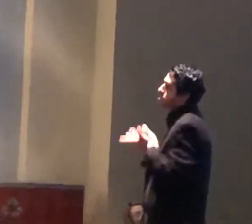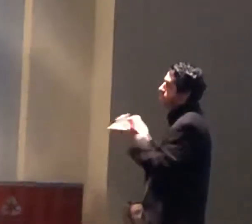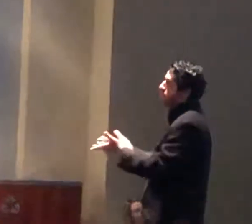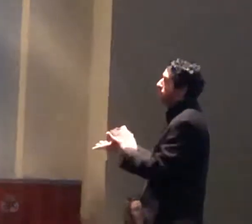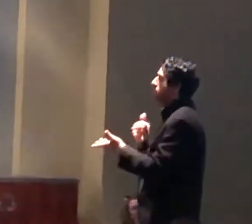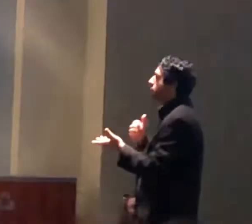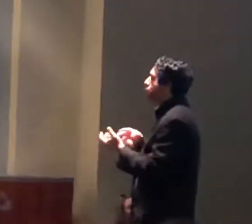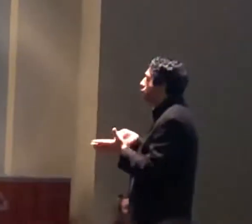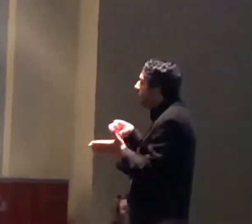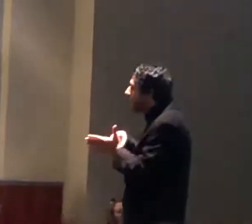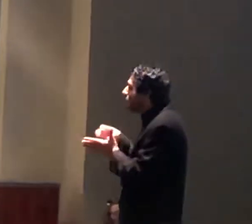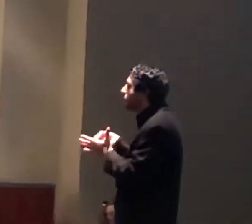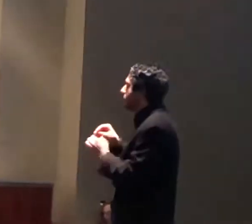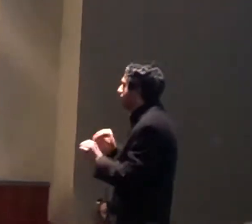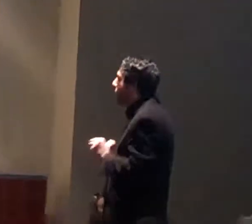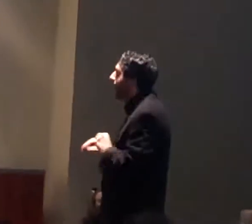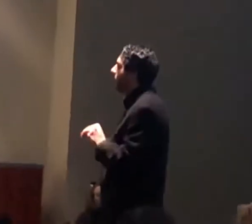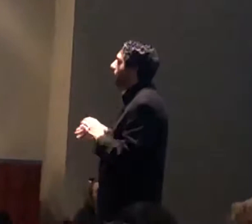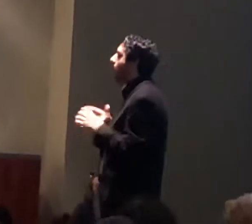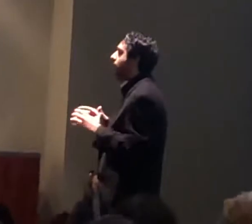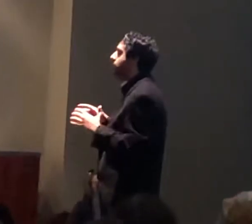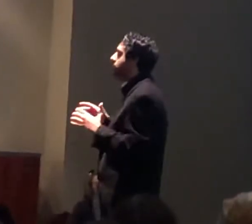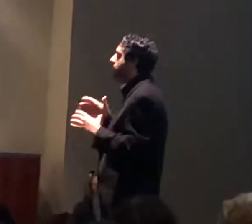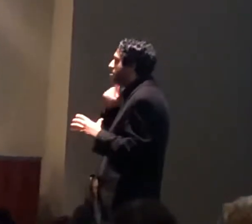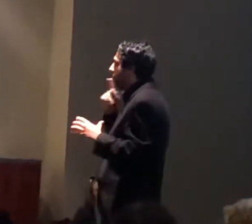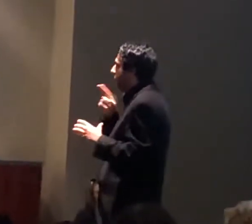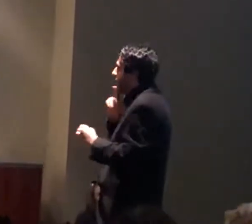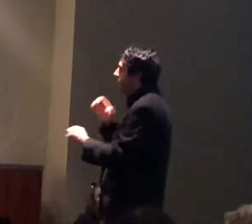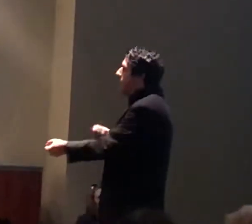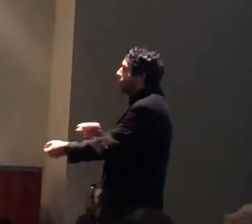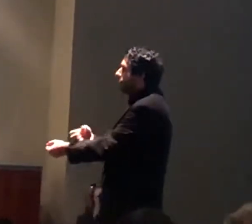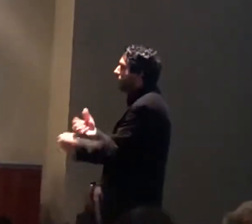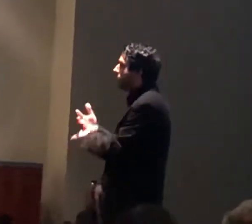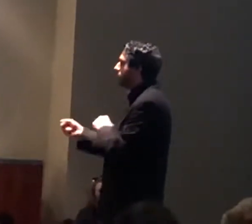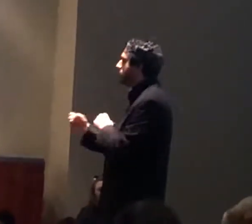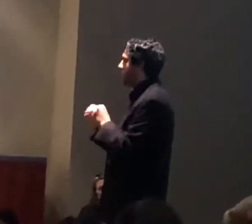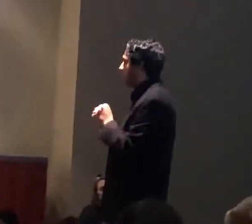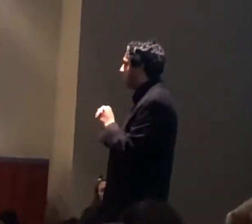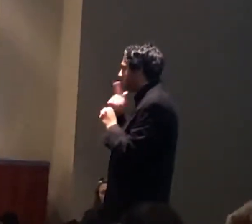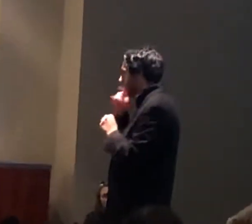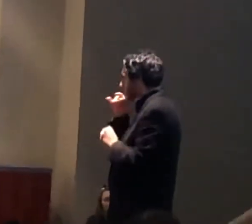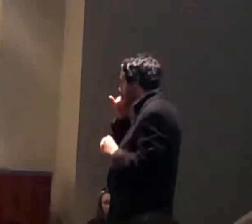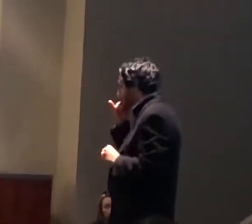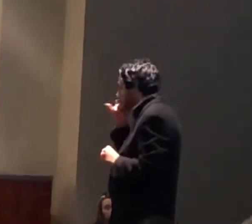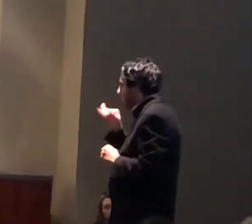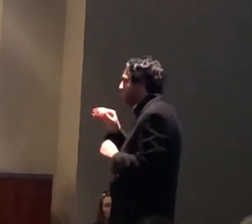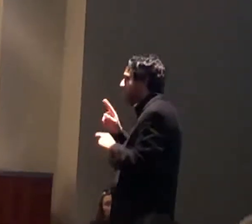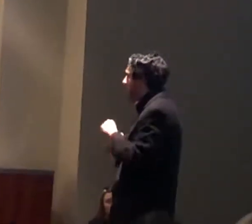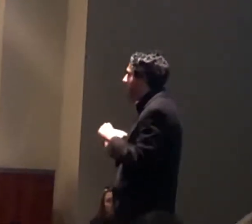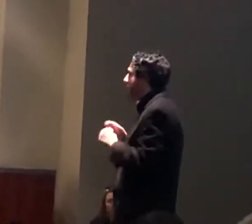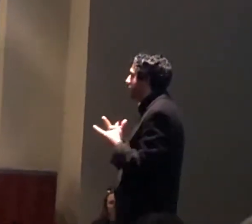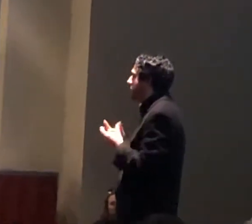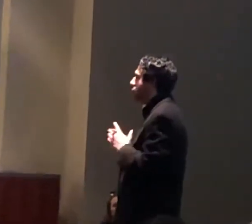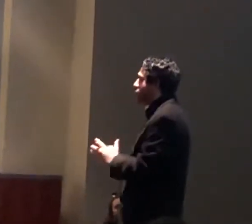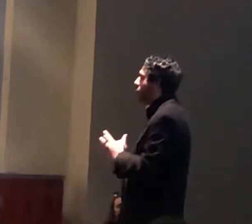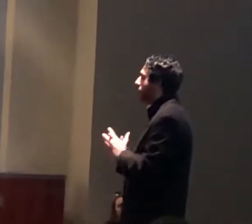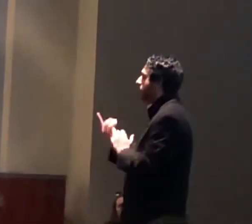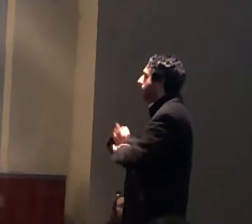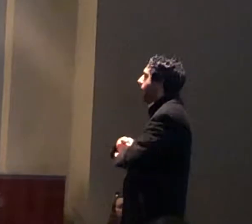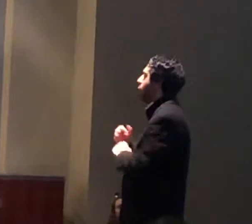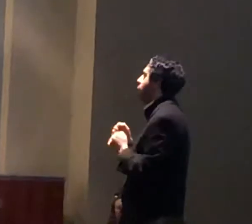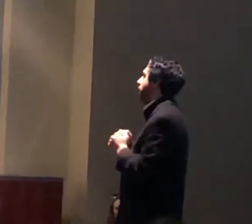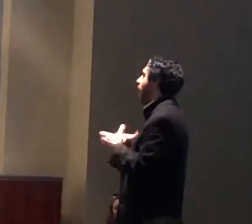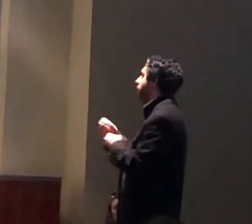where they're jumping and they're moving around to really get some of that energy out if you can't start your day with outside